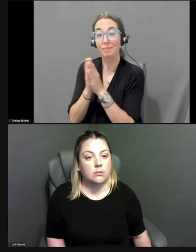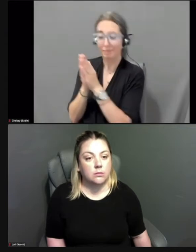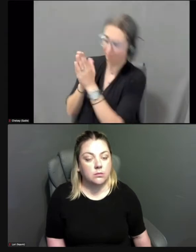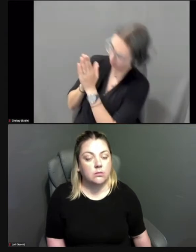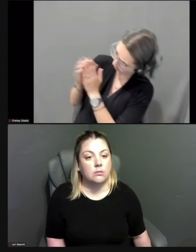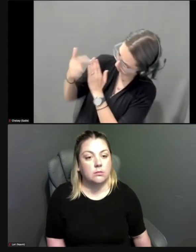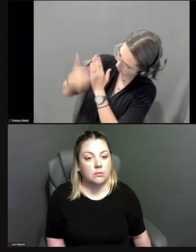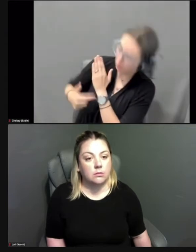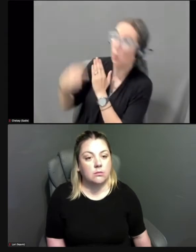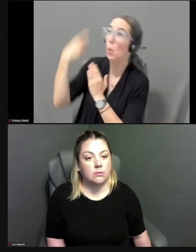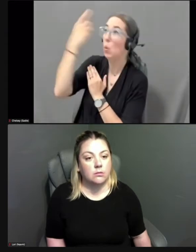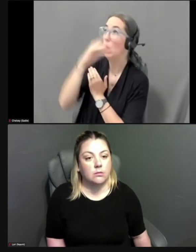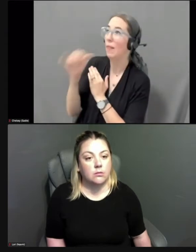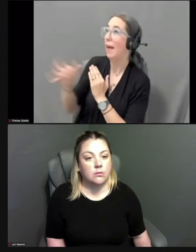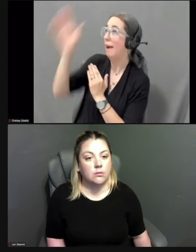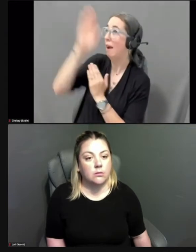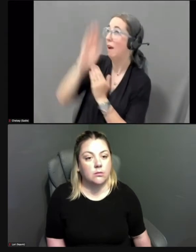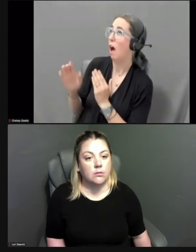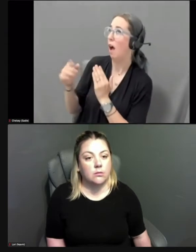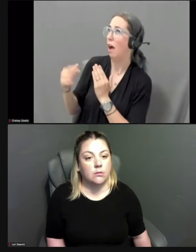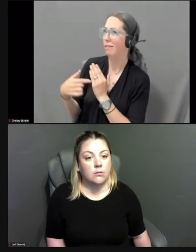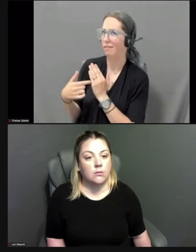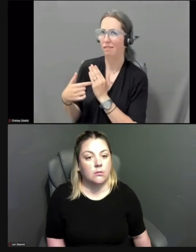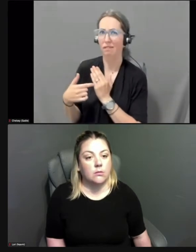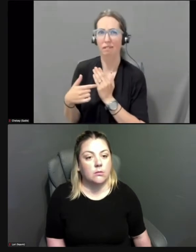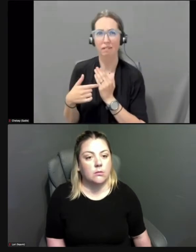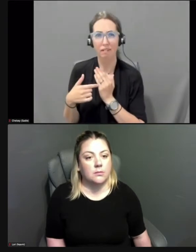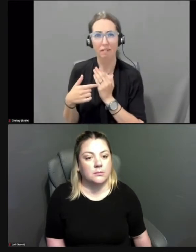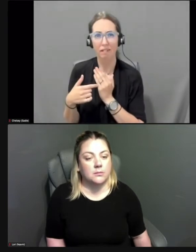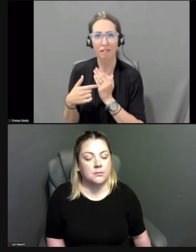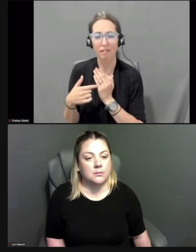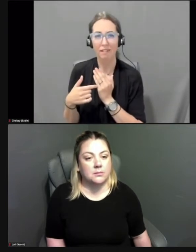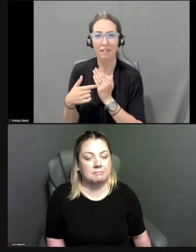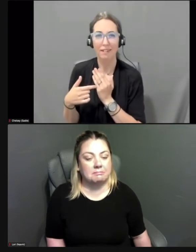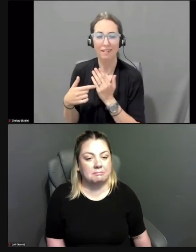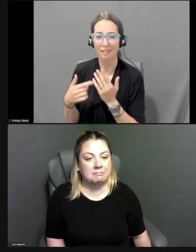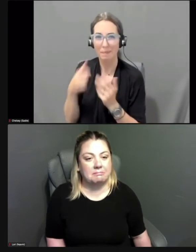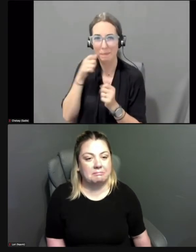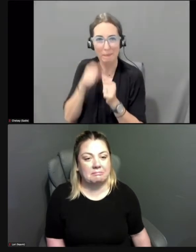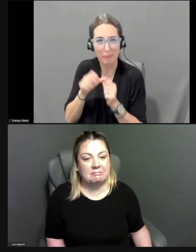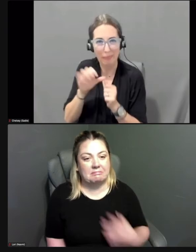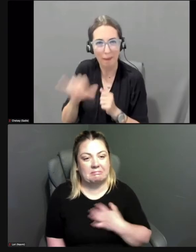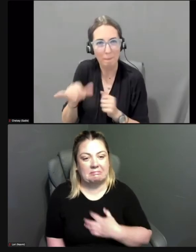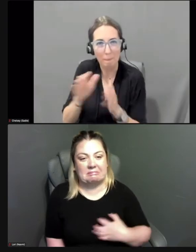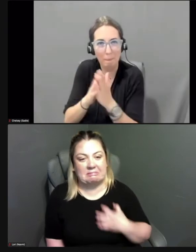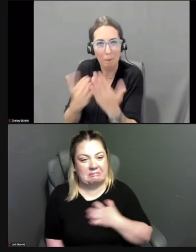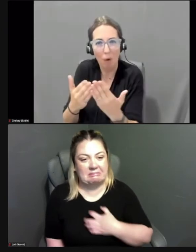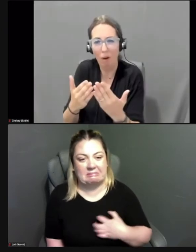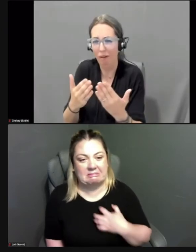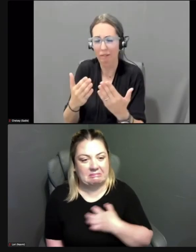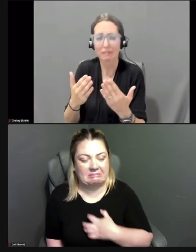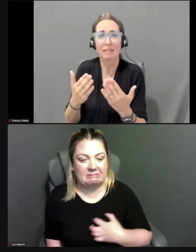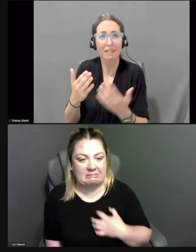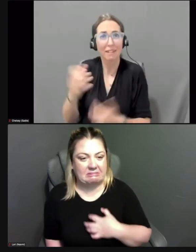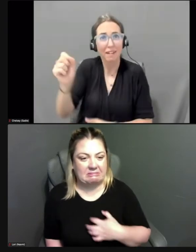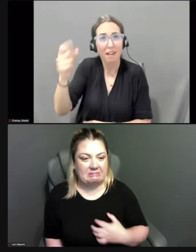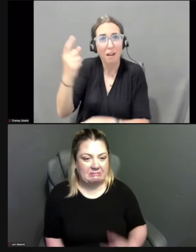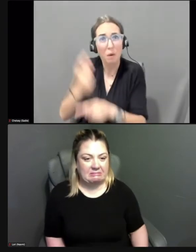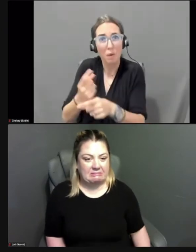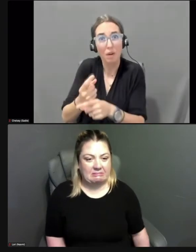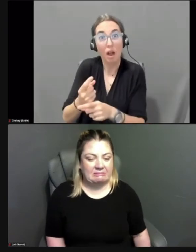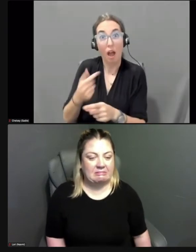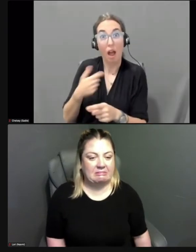second and, think, and reflect on how gross that marketing is? It was, man, at the time I was like, I know, this is for